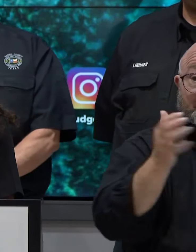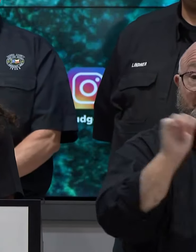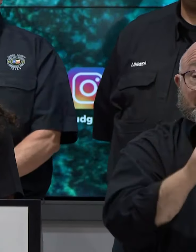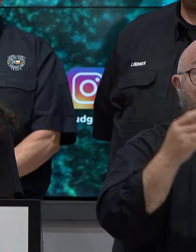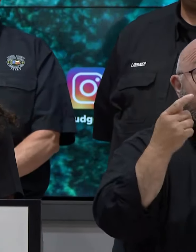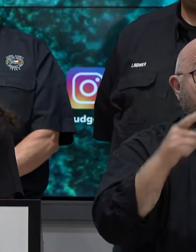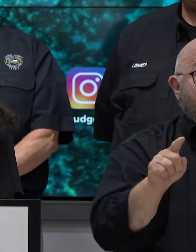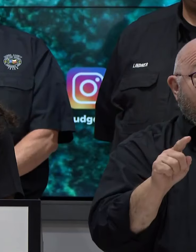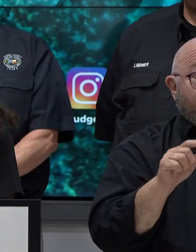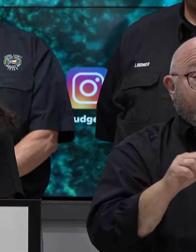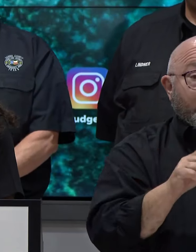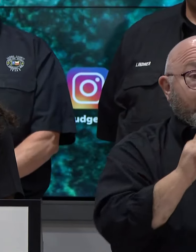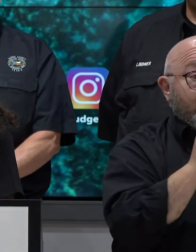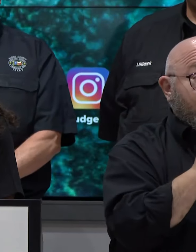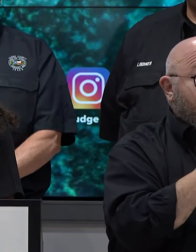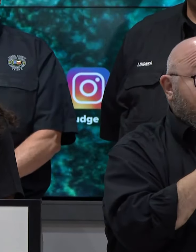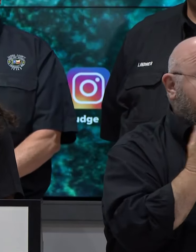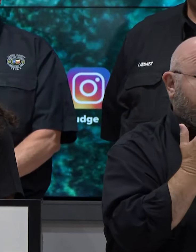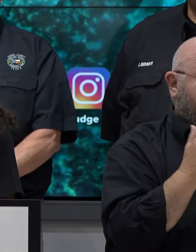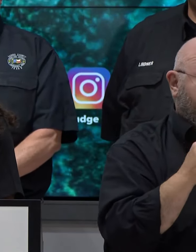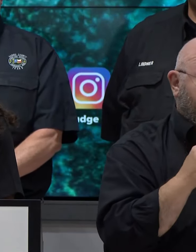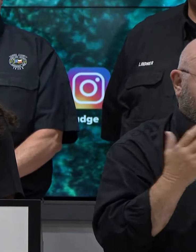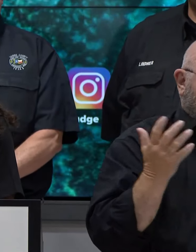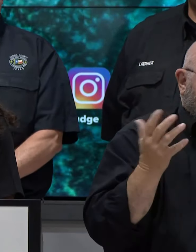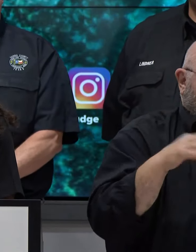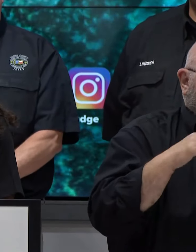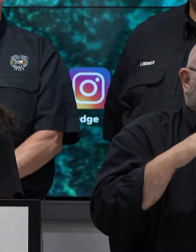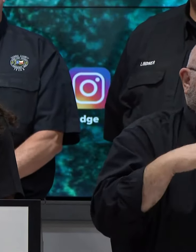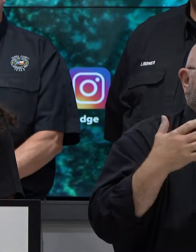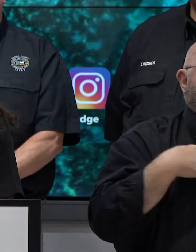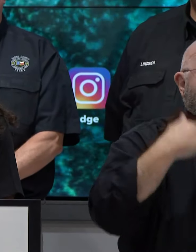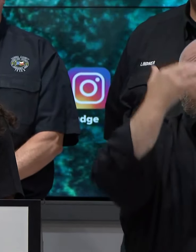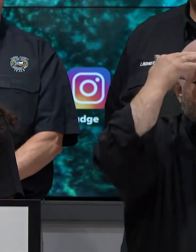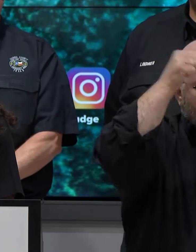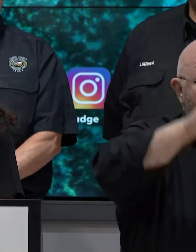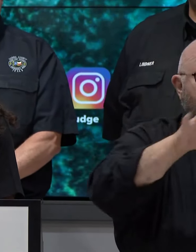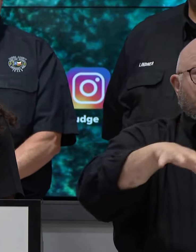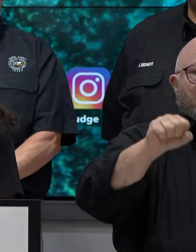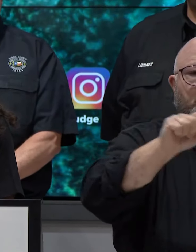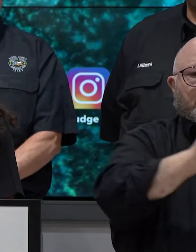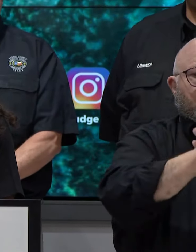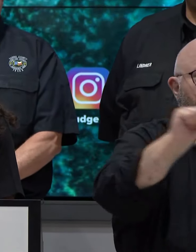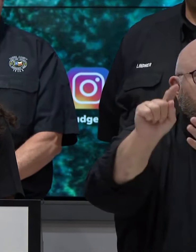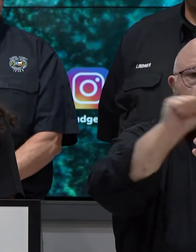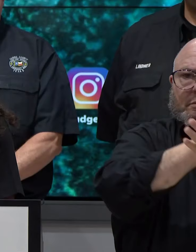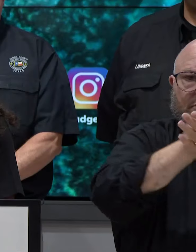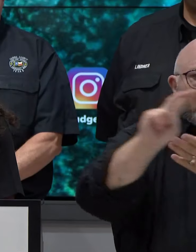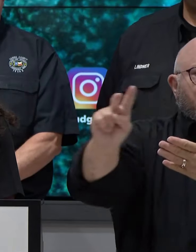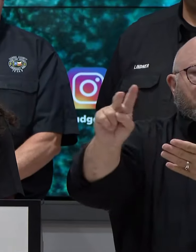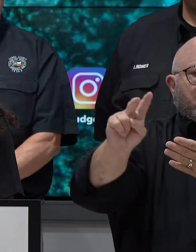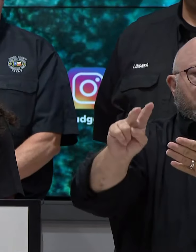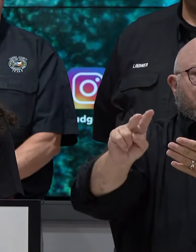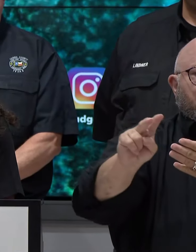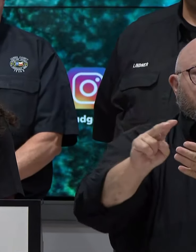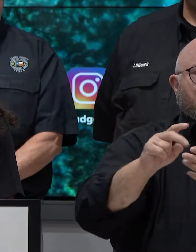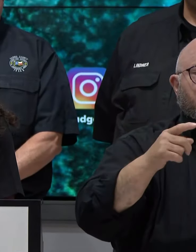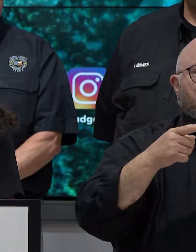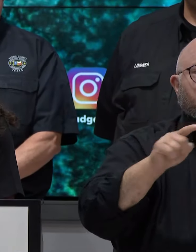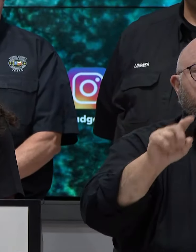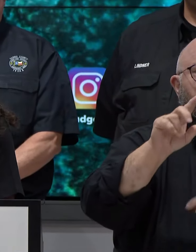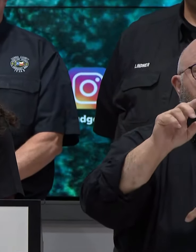it. It's been a minute. What I do know is it took weeks sometimes. During the